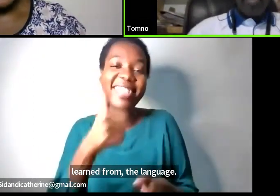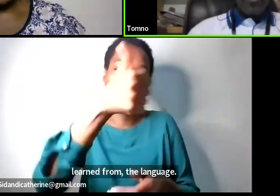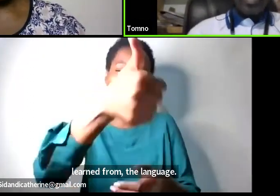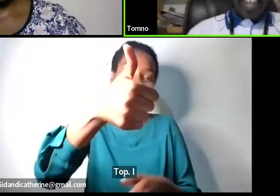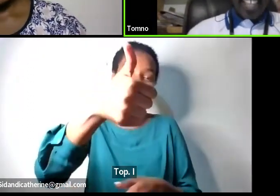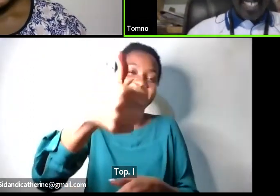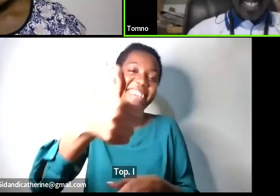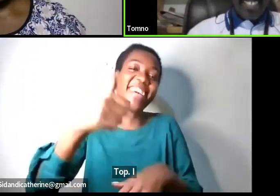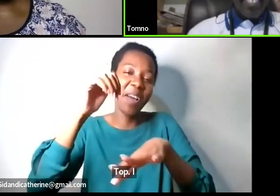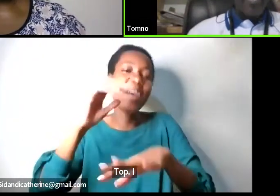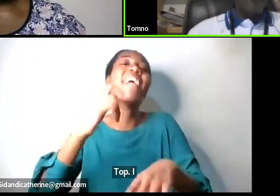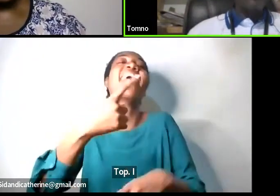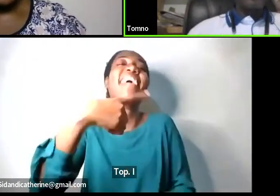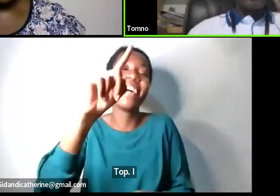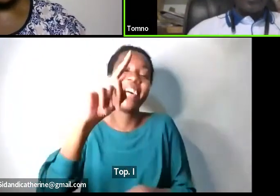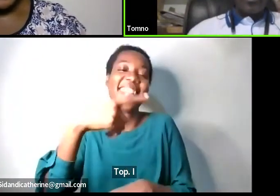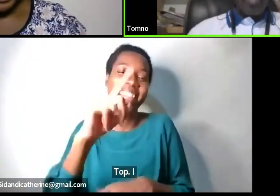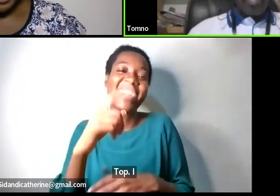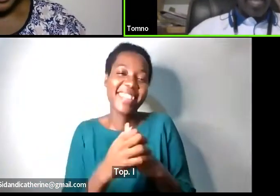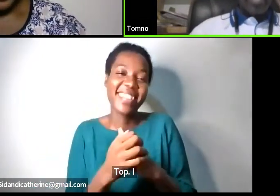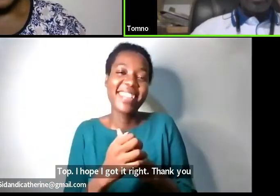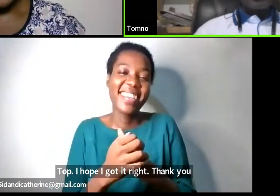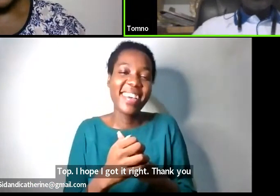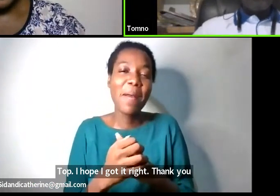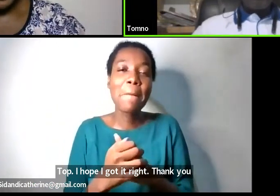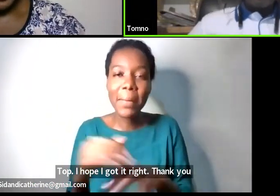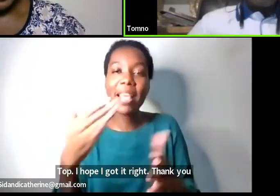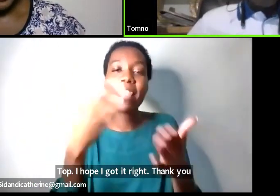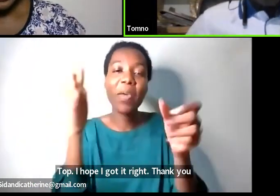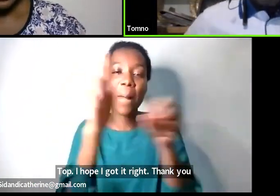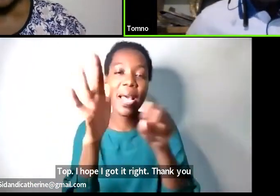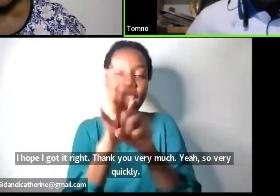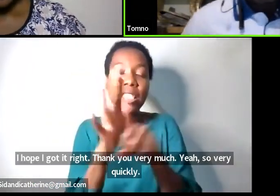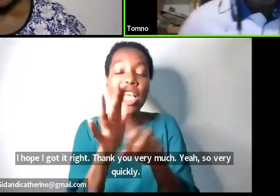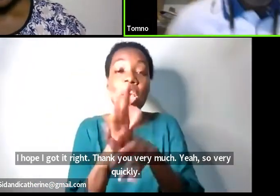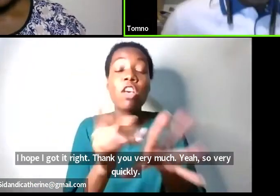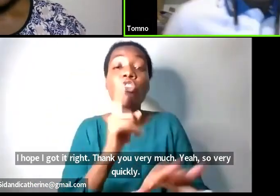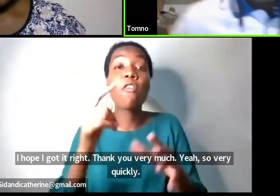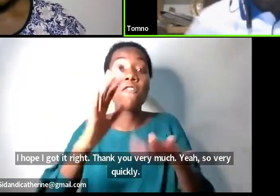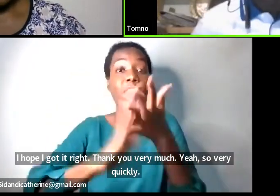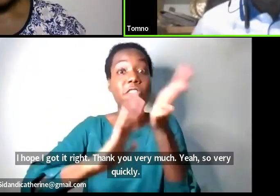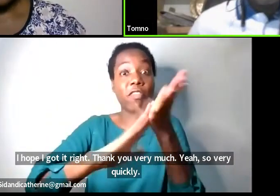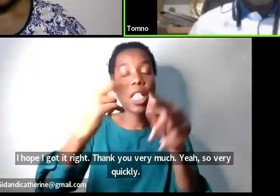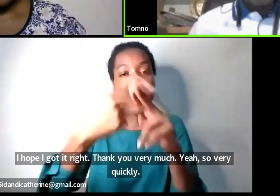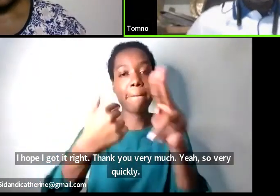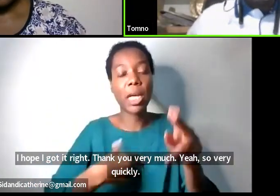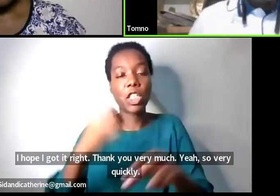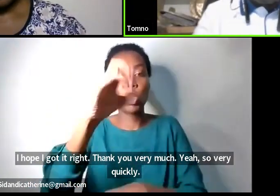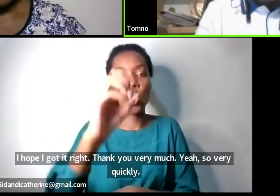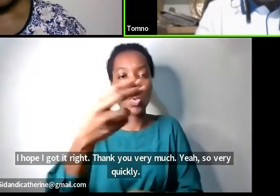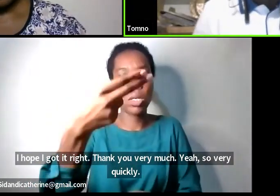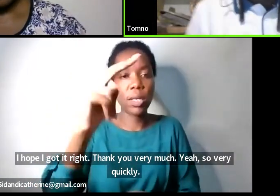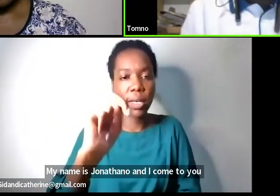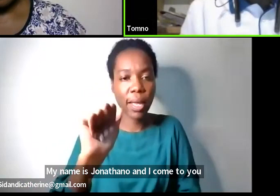I hope I got it right. Thank you very much. Yeah, so very quickly, my name is Jonah Tomno, and I come to